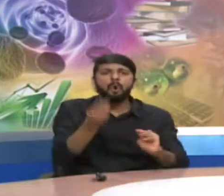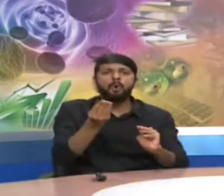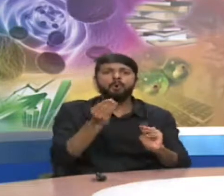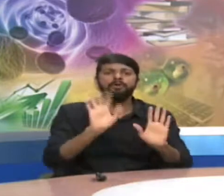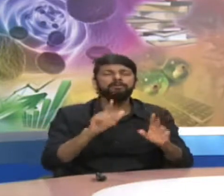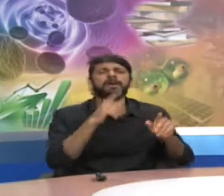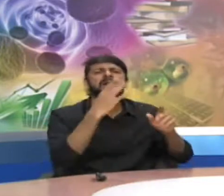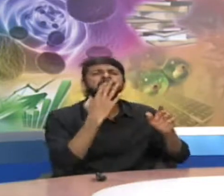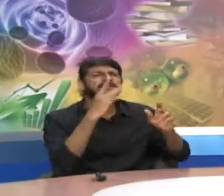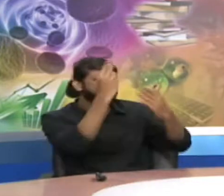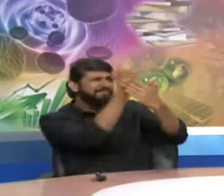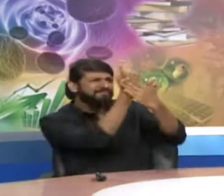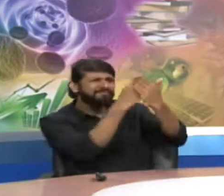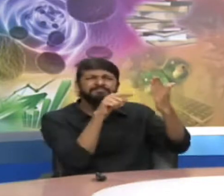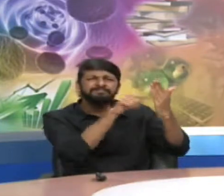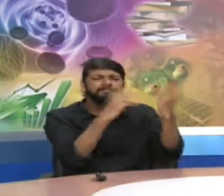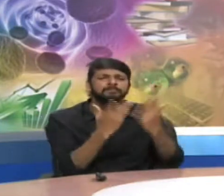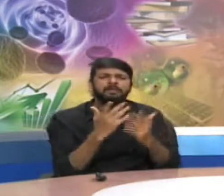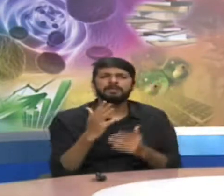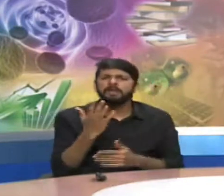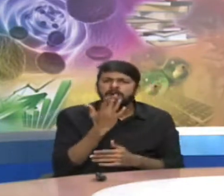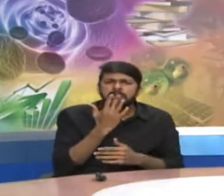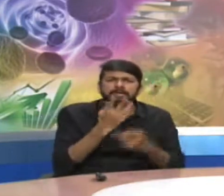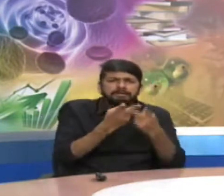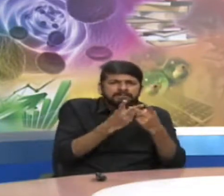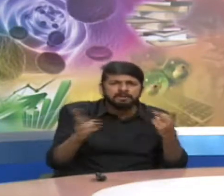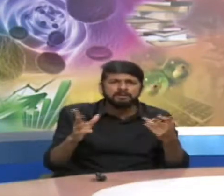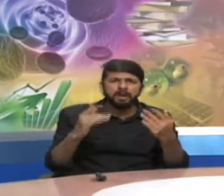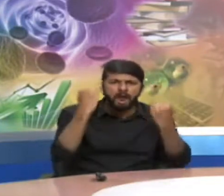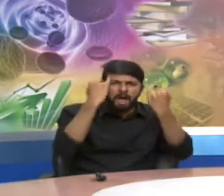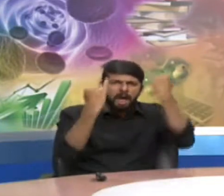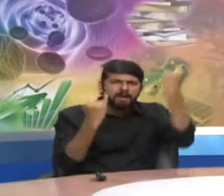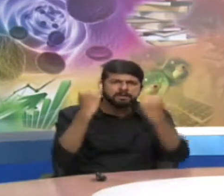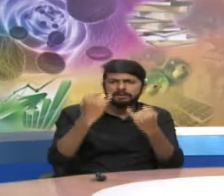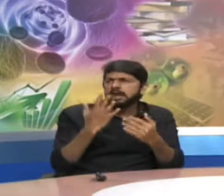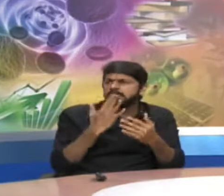it. It must be very attractive.